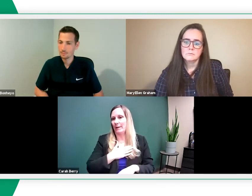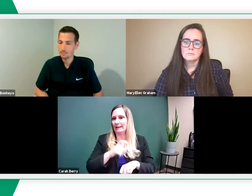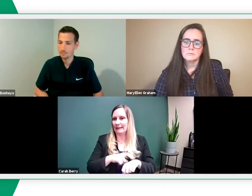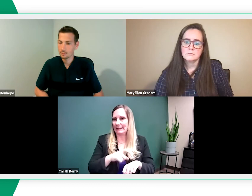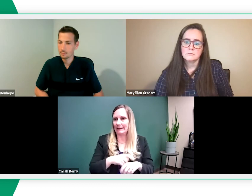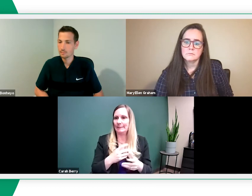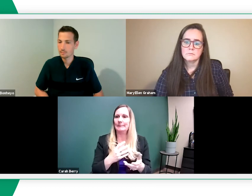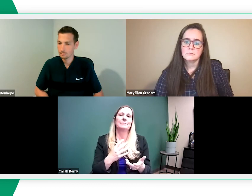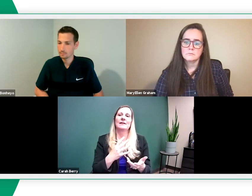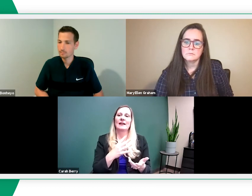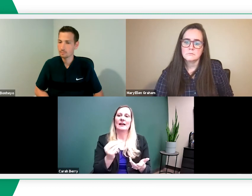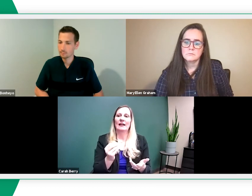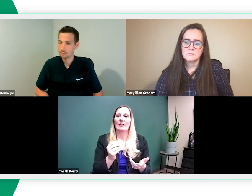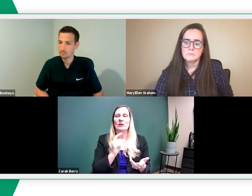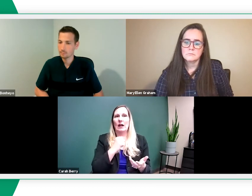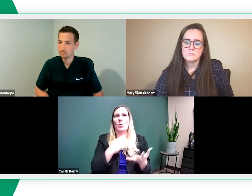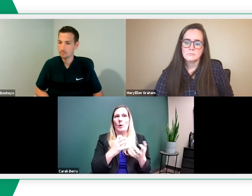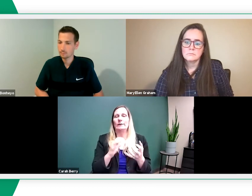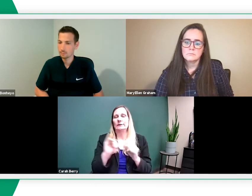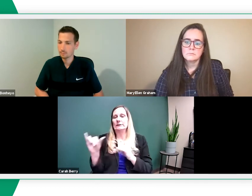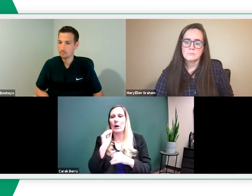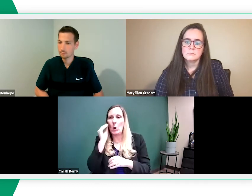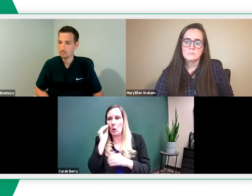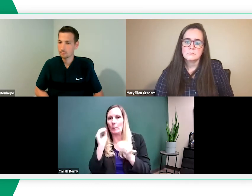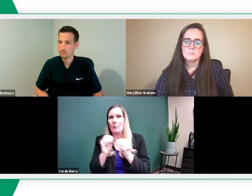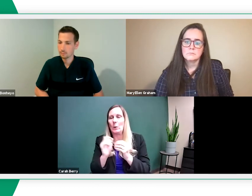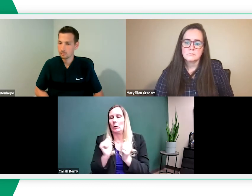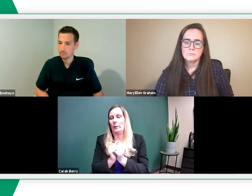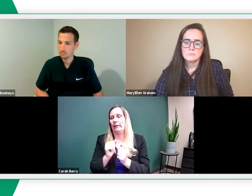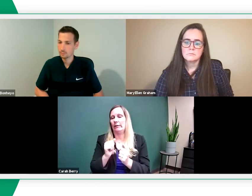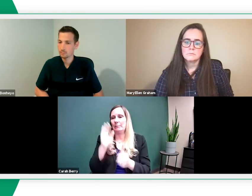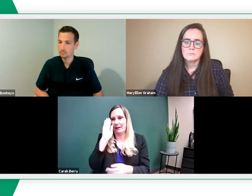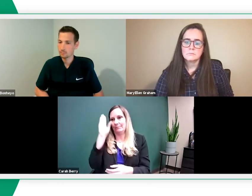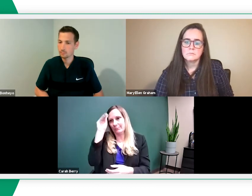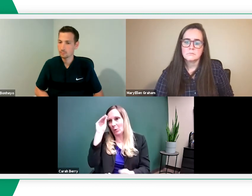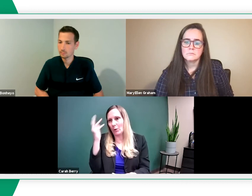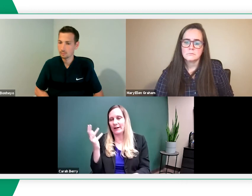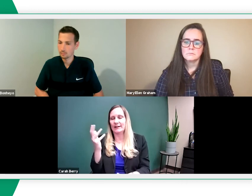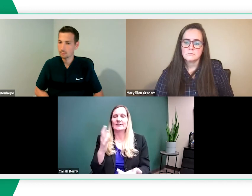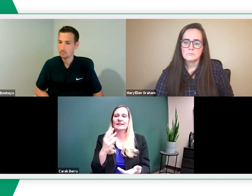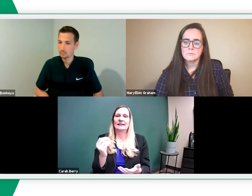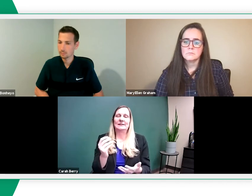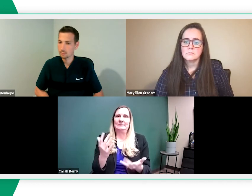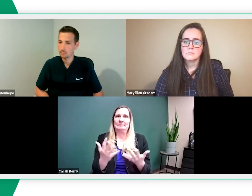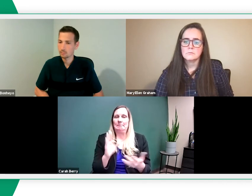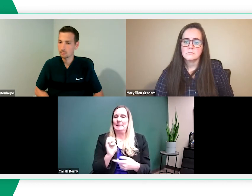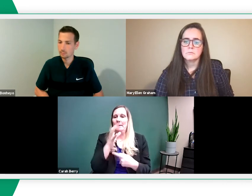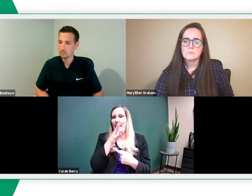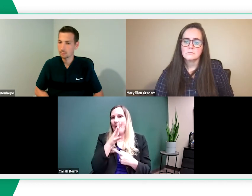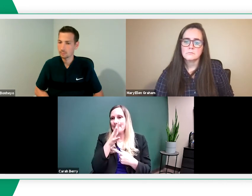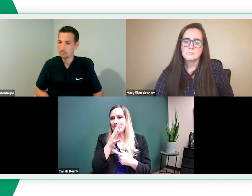it would take a lot more of my time, and I wanted to stay at home more with my